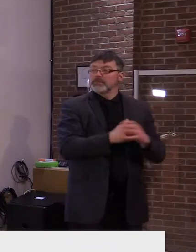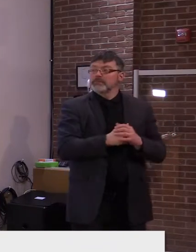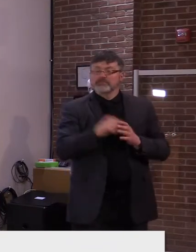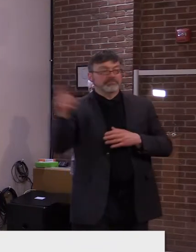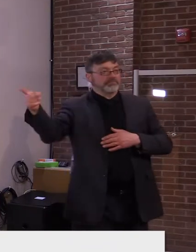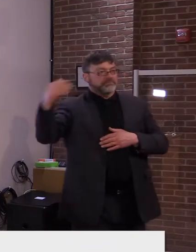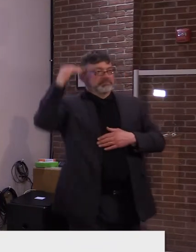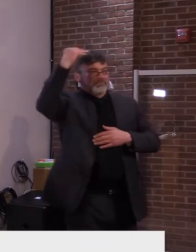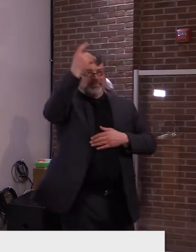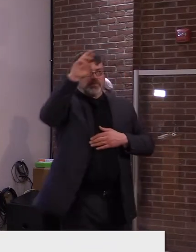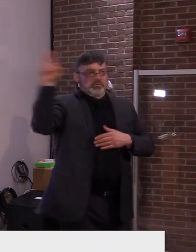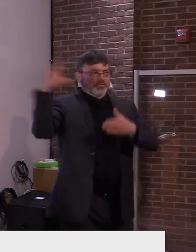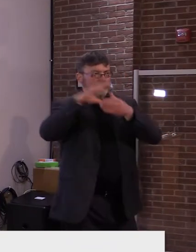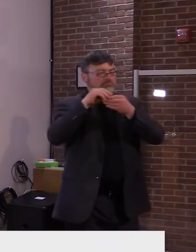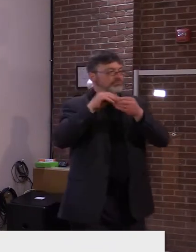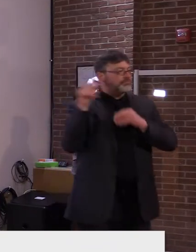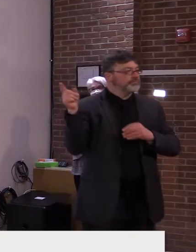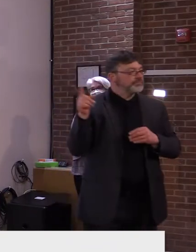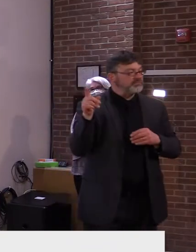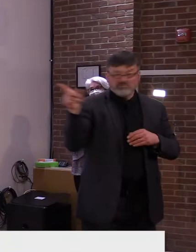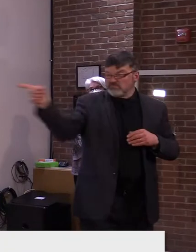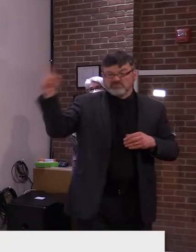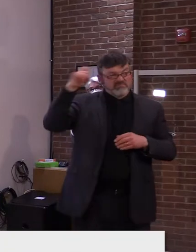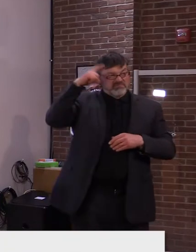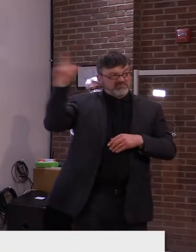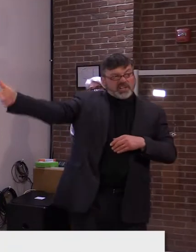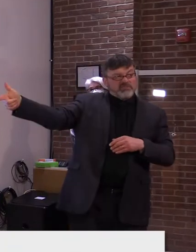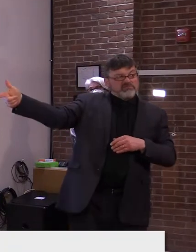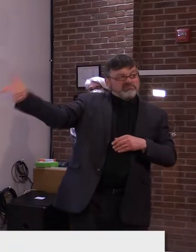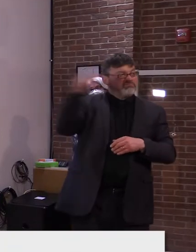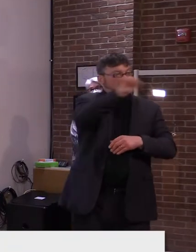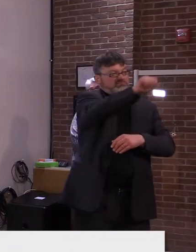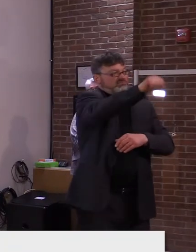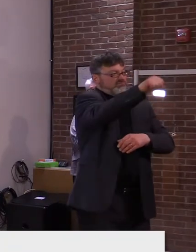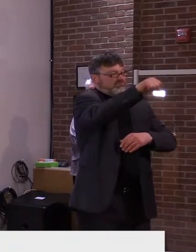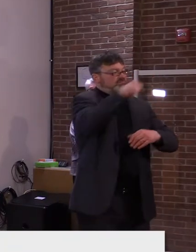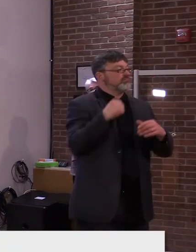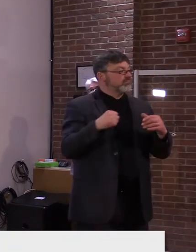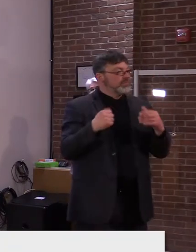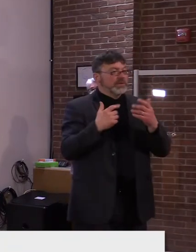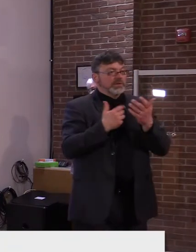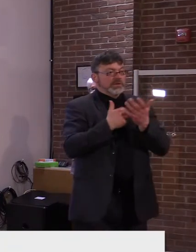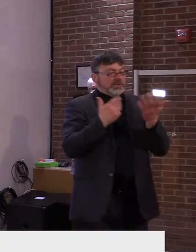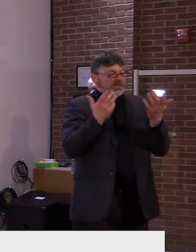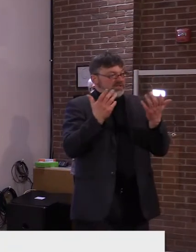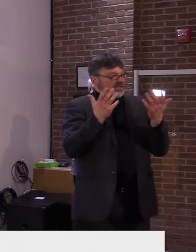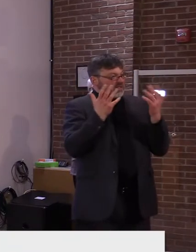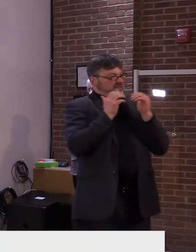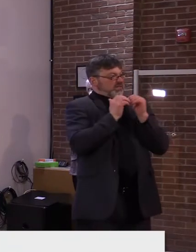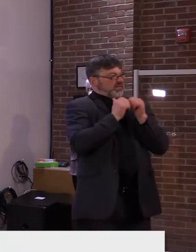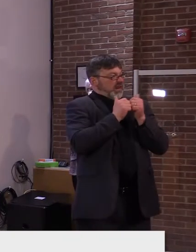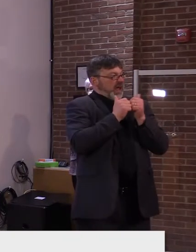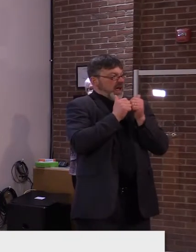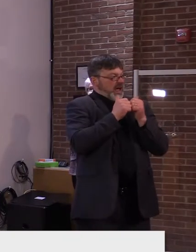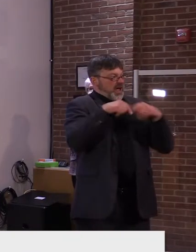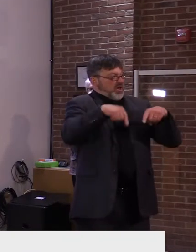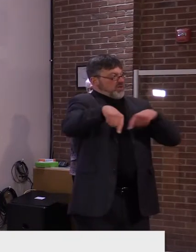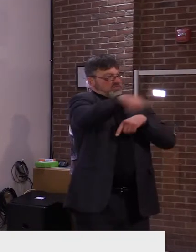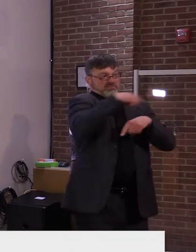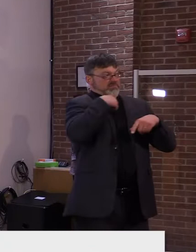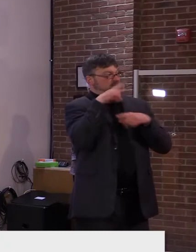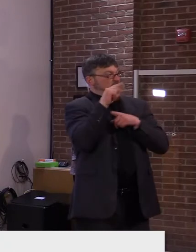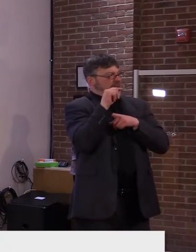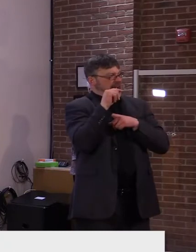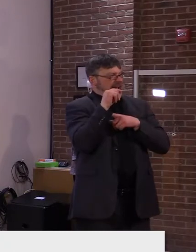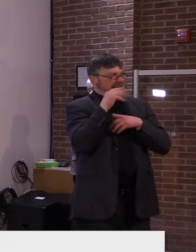Couldn't agree more. You know, and the fact that Vermonters have been unique throughout this, they weren't